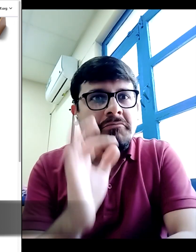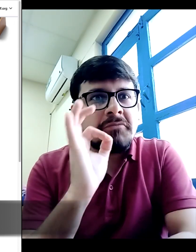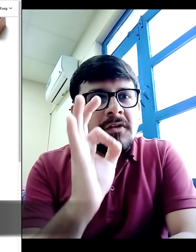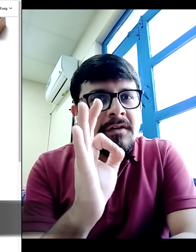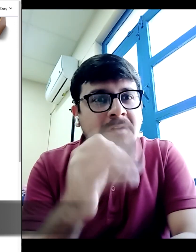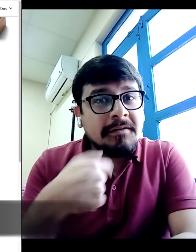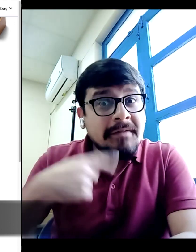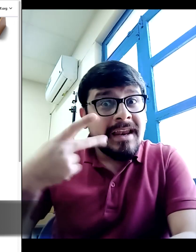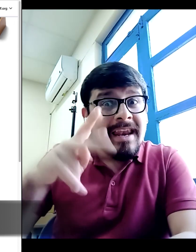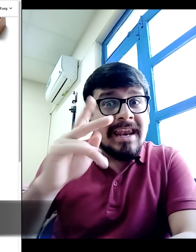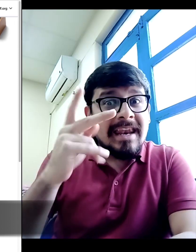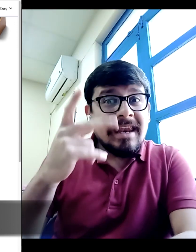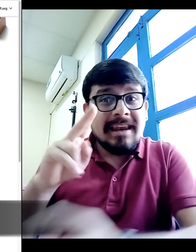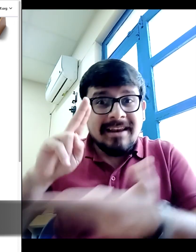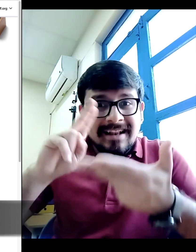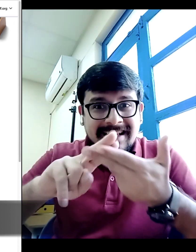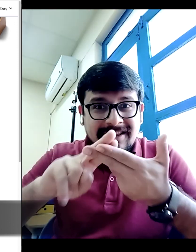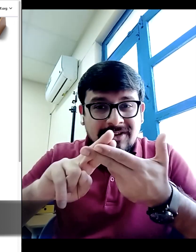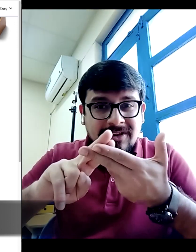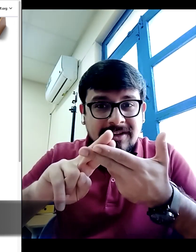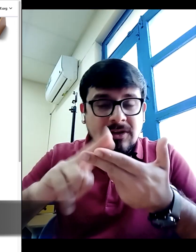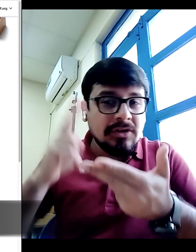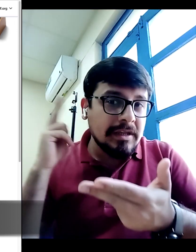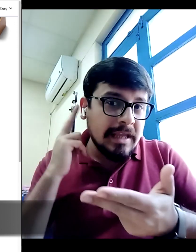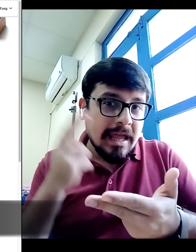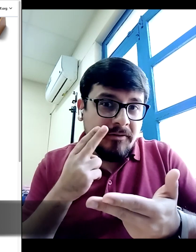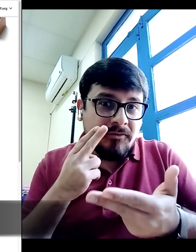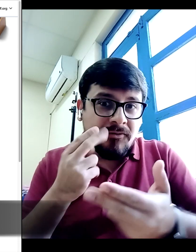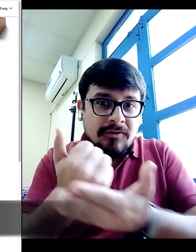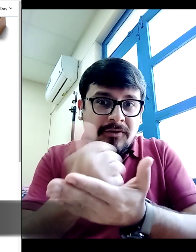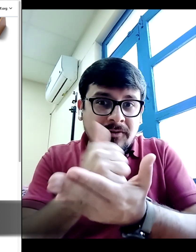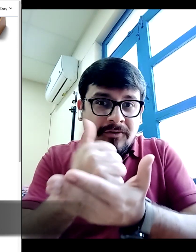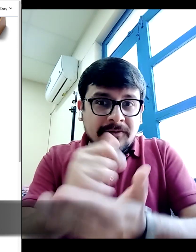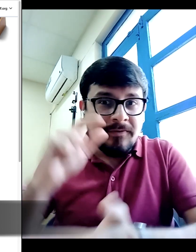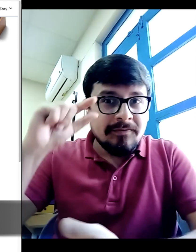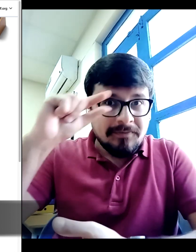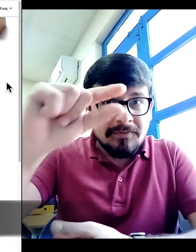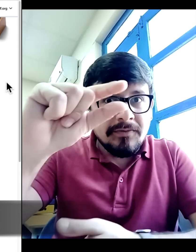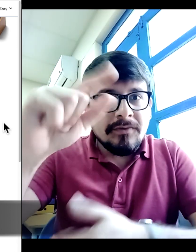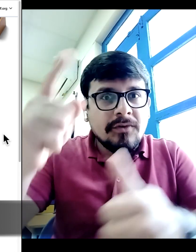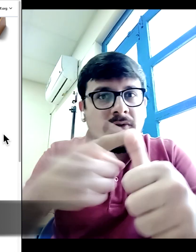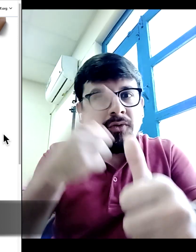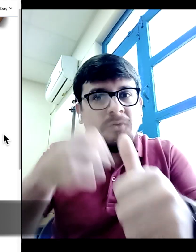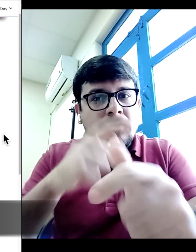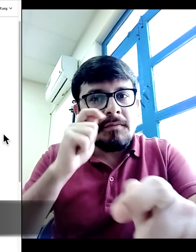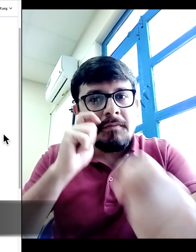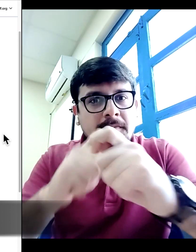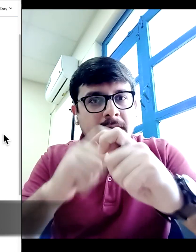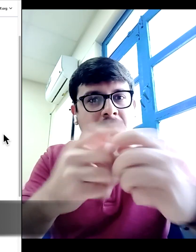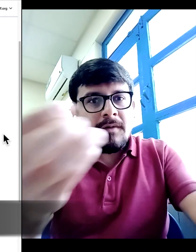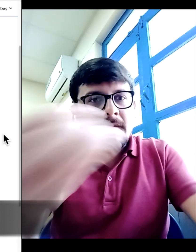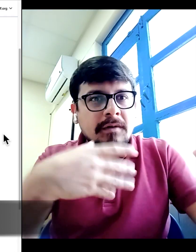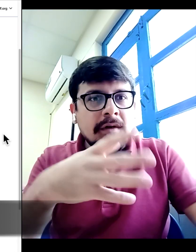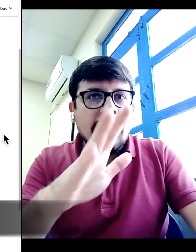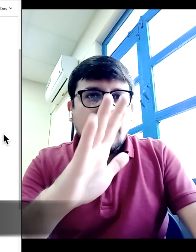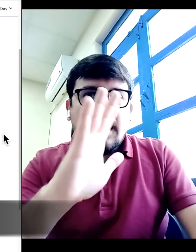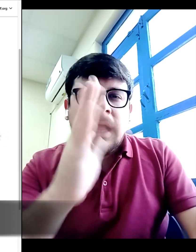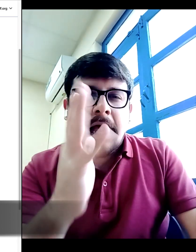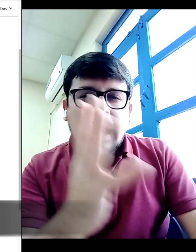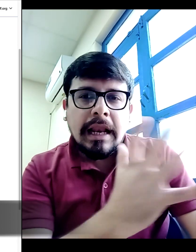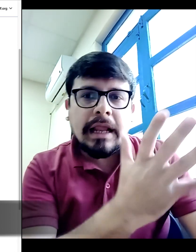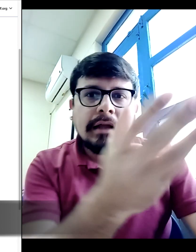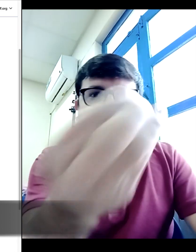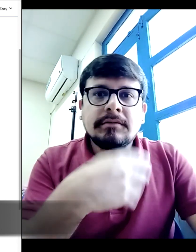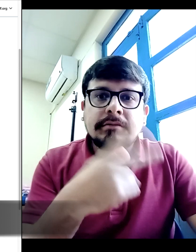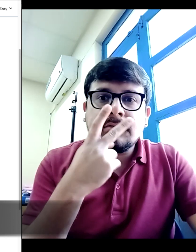it creates some logos for me. So it has created some logos. So it